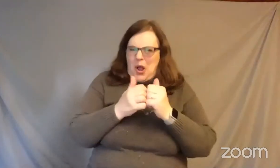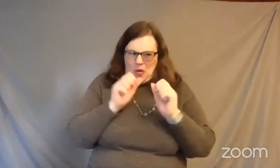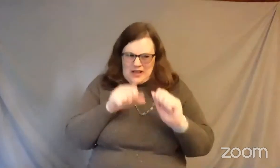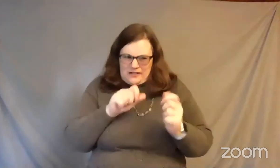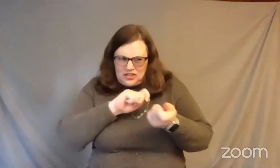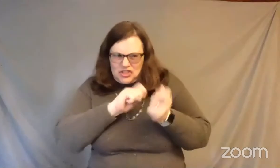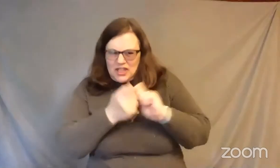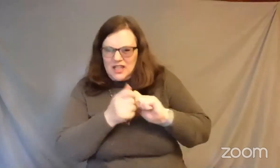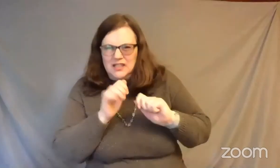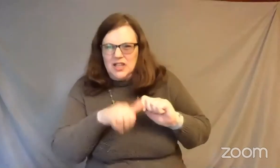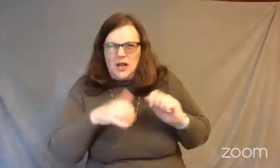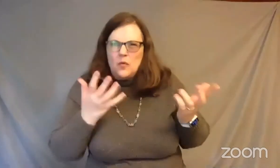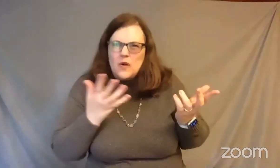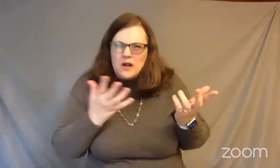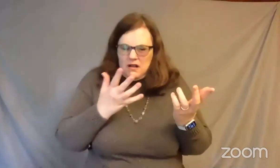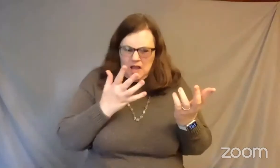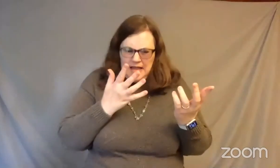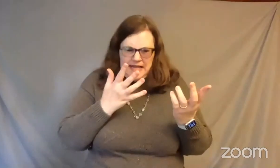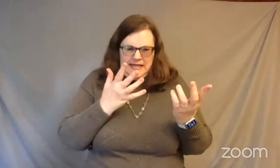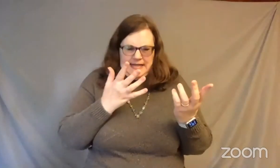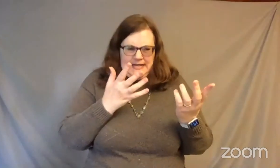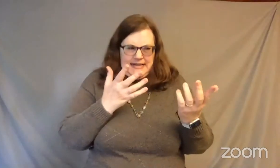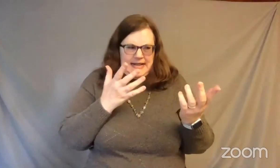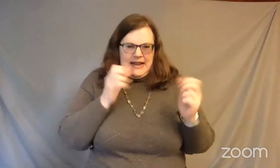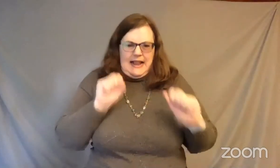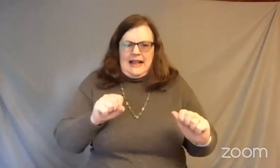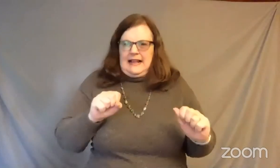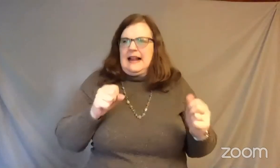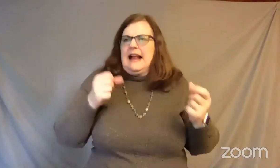to live through these experiences. So